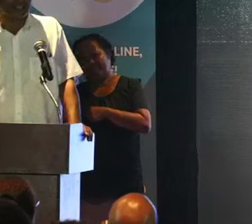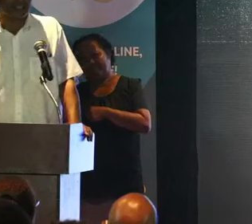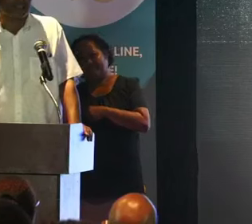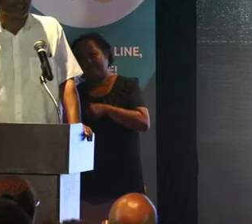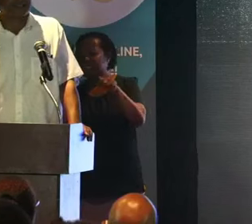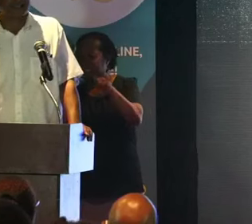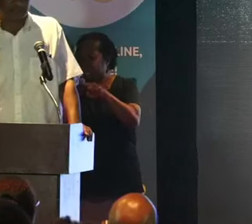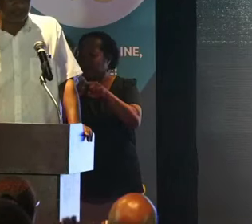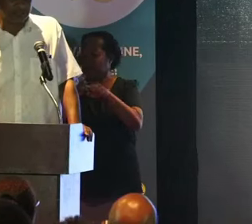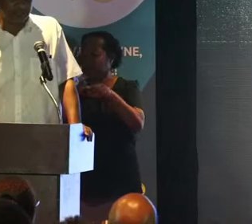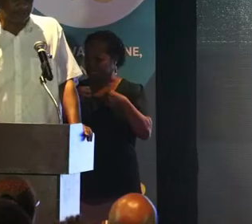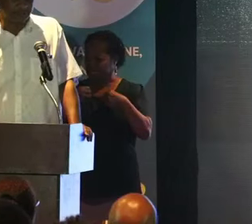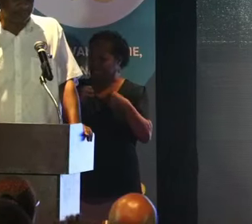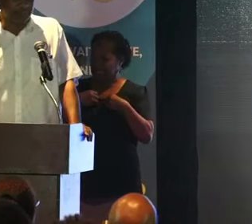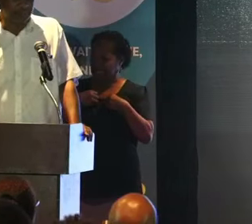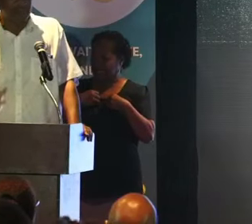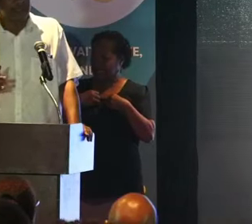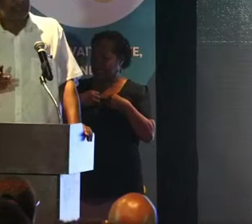Yes,